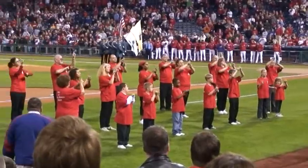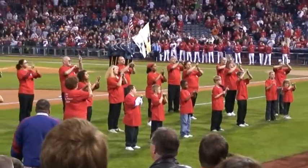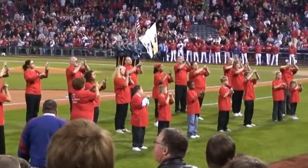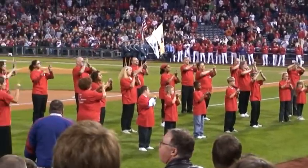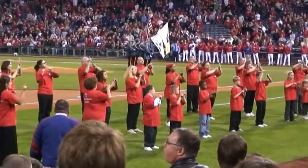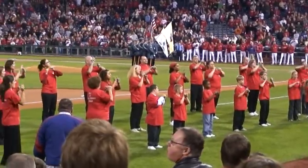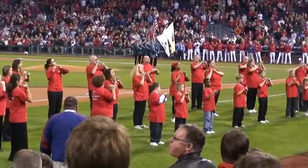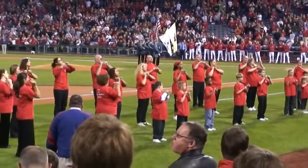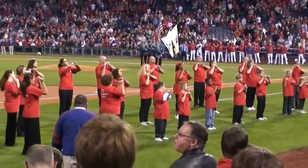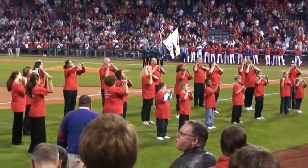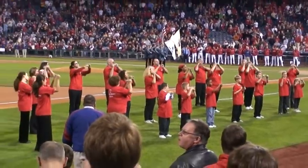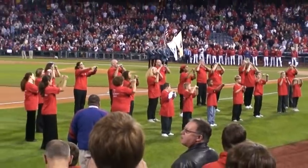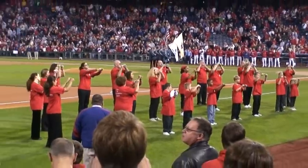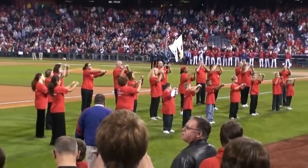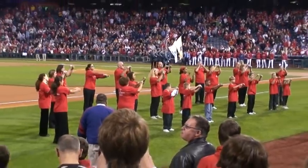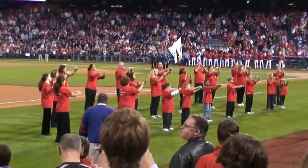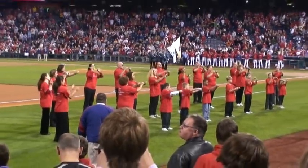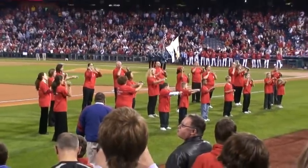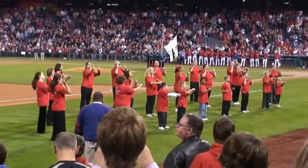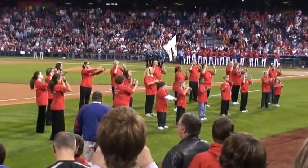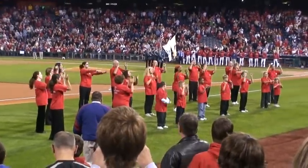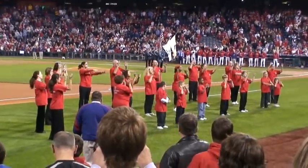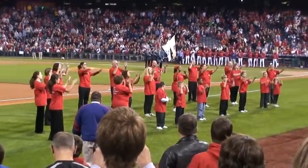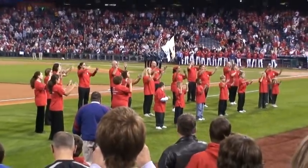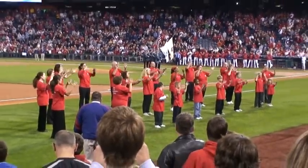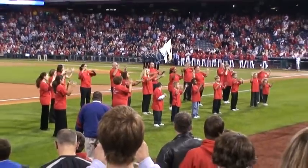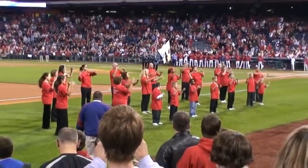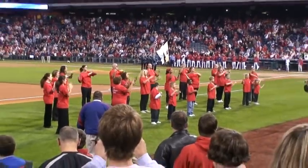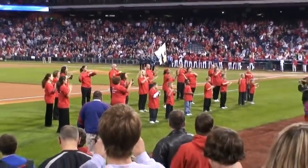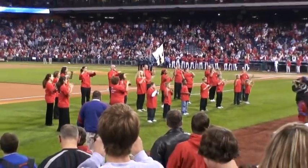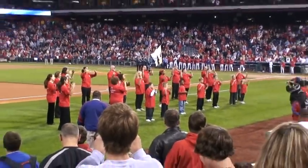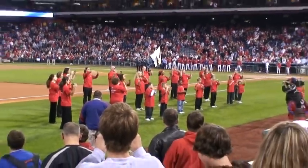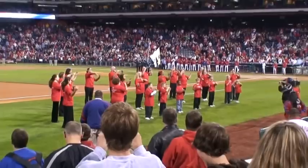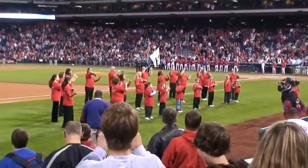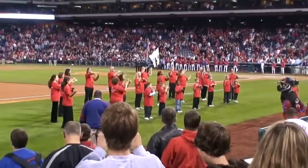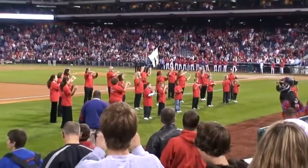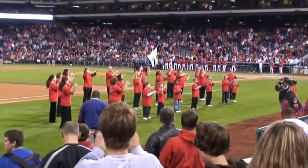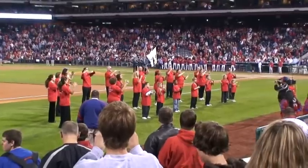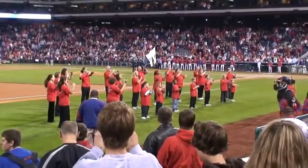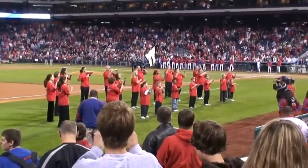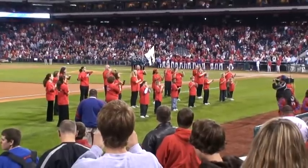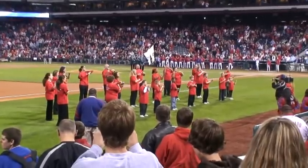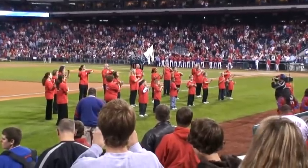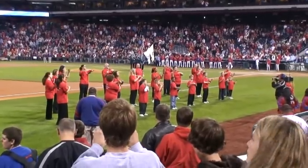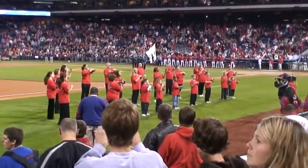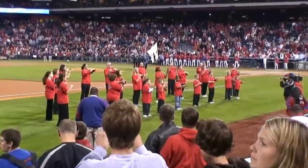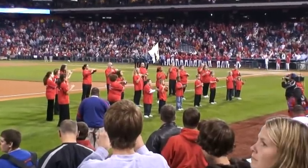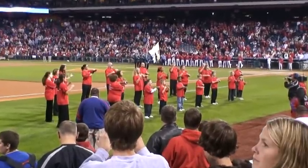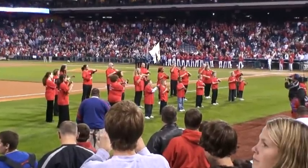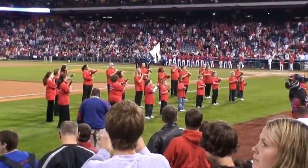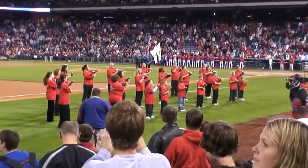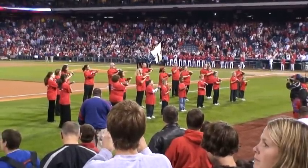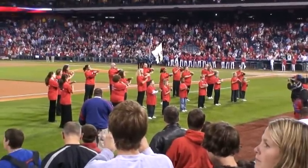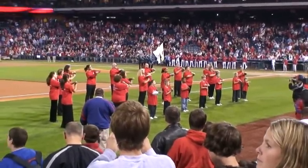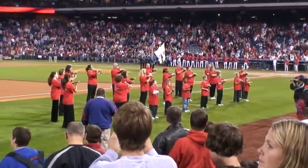the perilous fight, O'er the